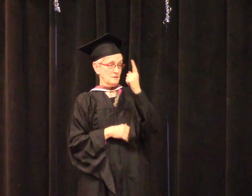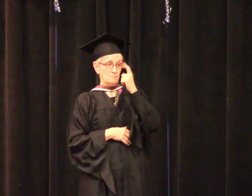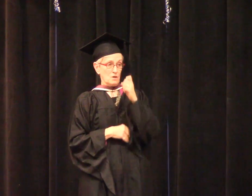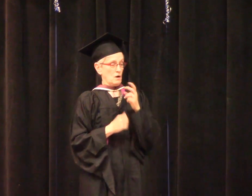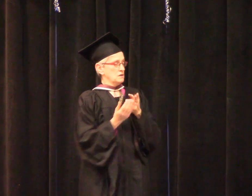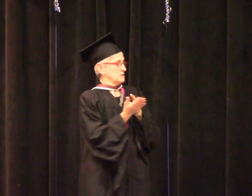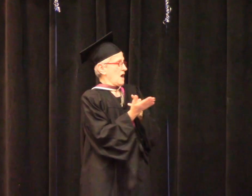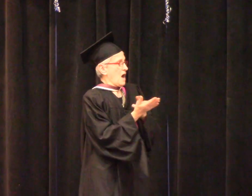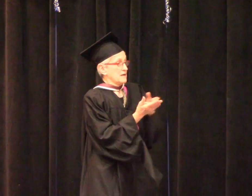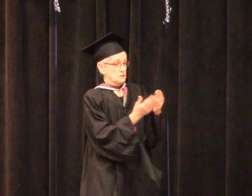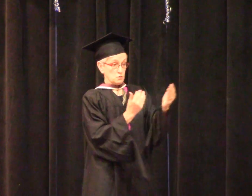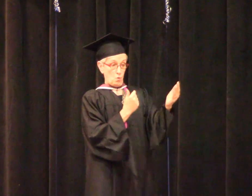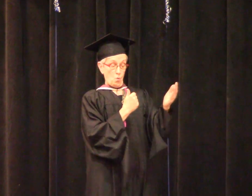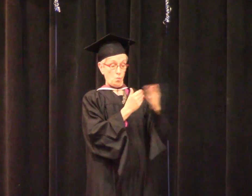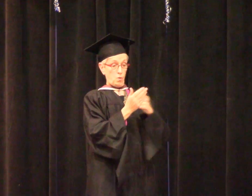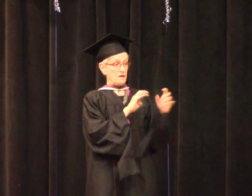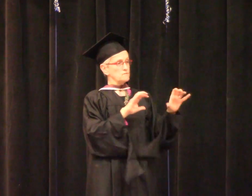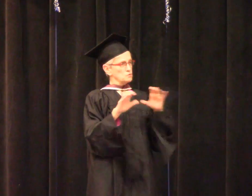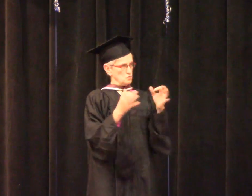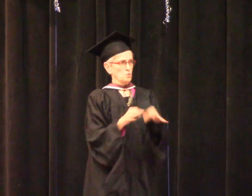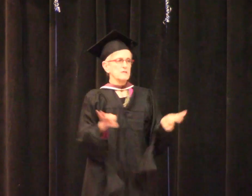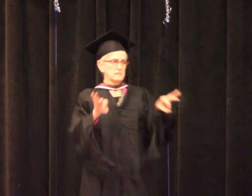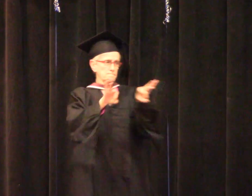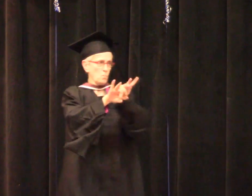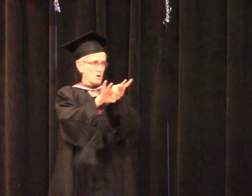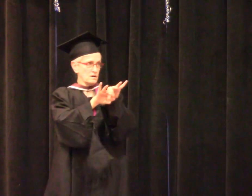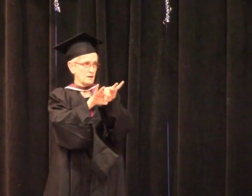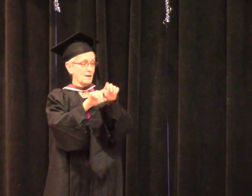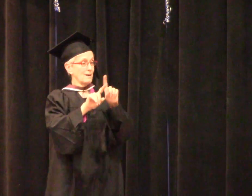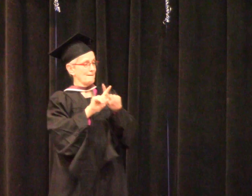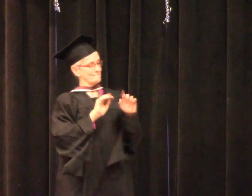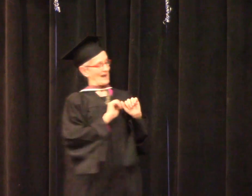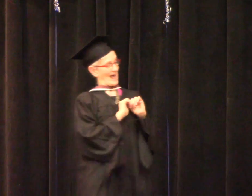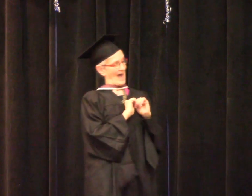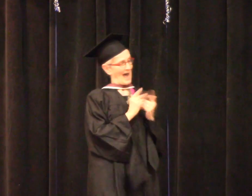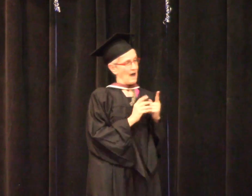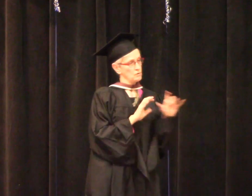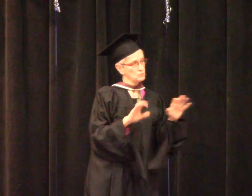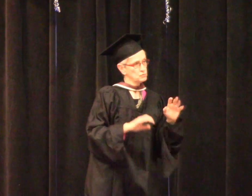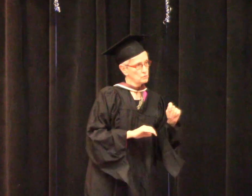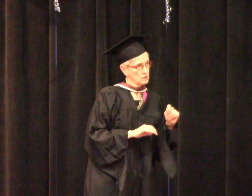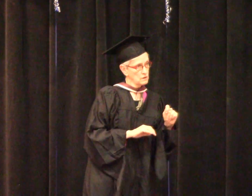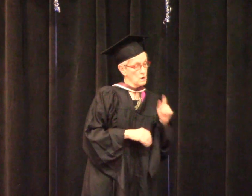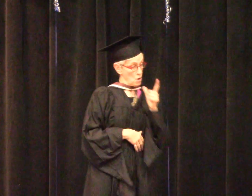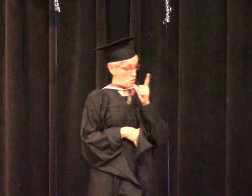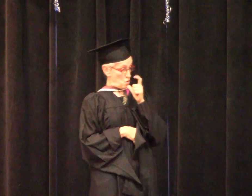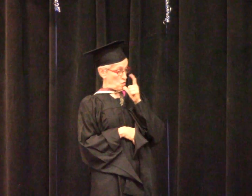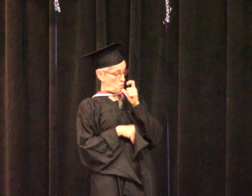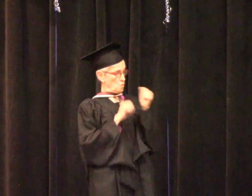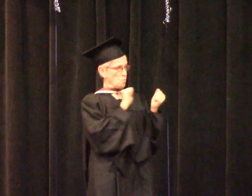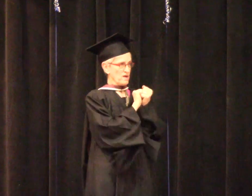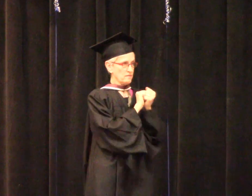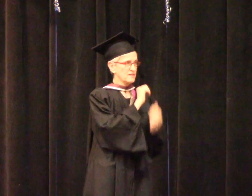And be ready for those relationships. Because whatever you do, wherever you go from here, it's important.